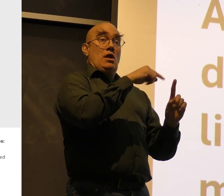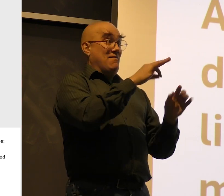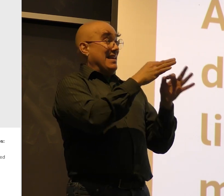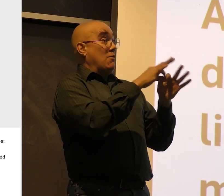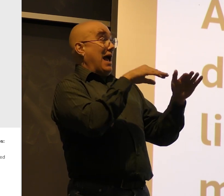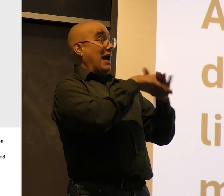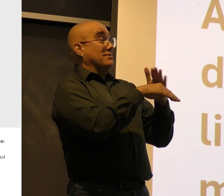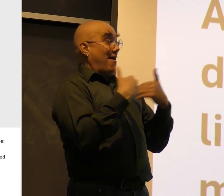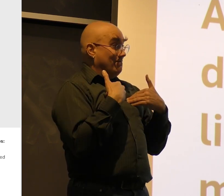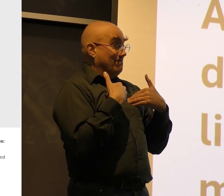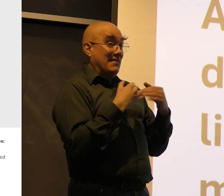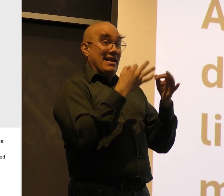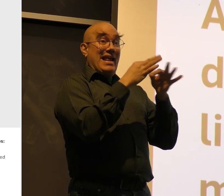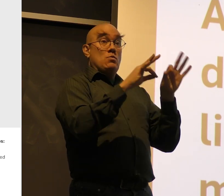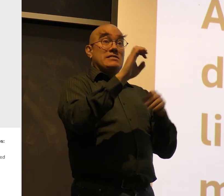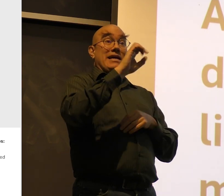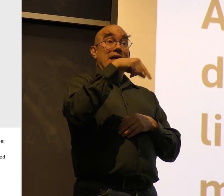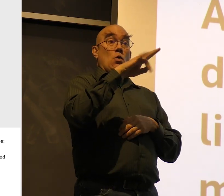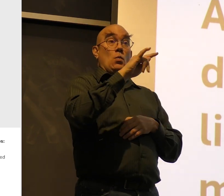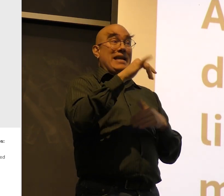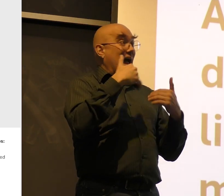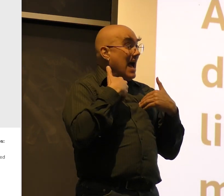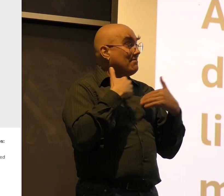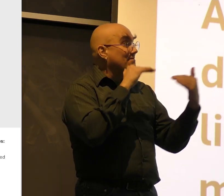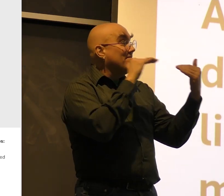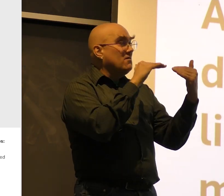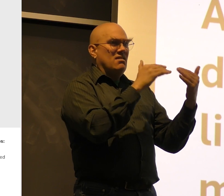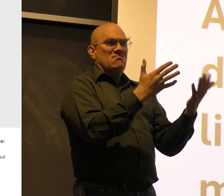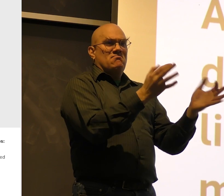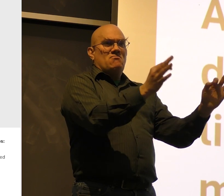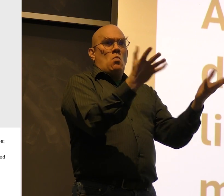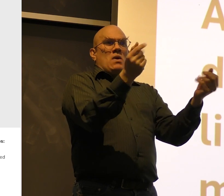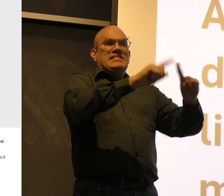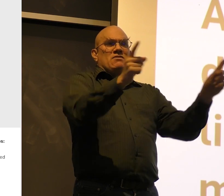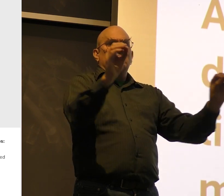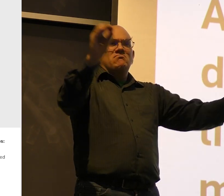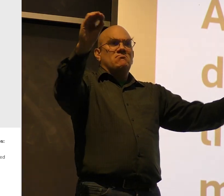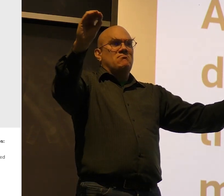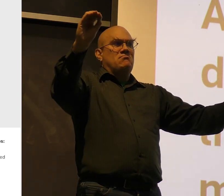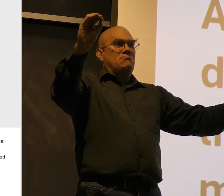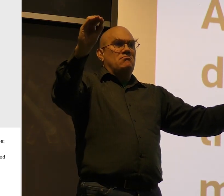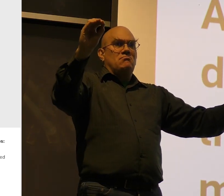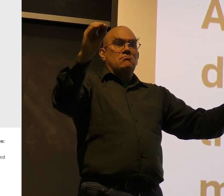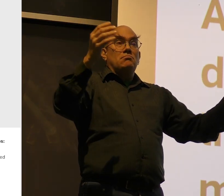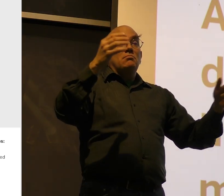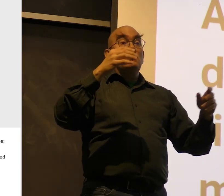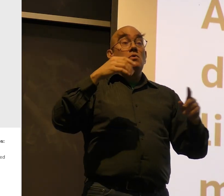It's the language barrier. If there is language access presence, if there is equality, then what's the difference? That there is